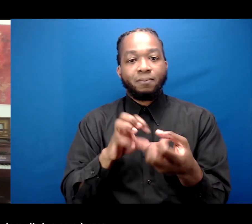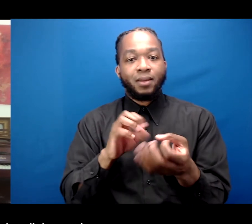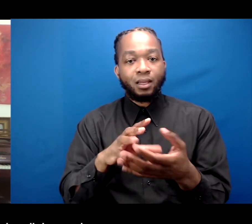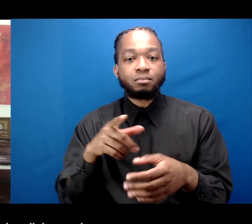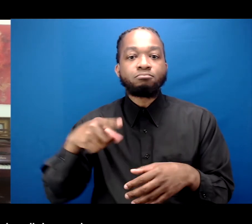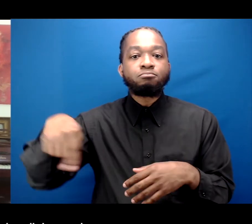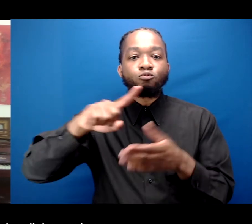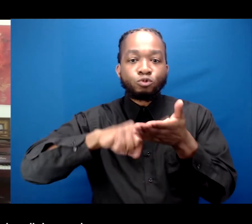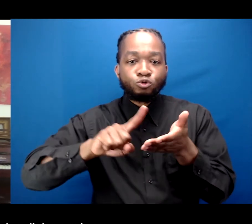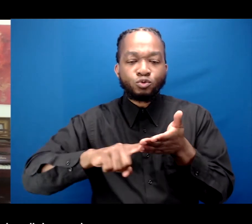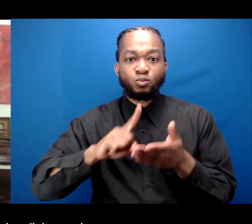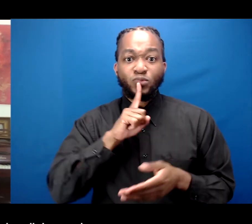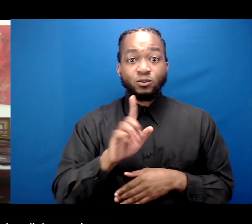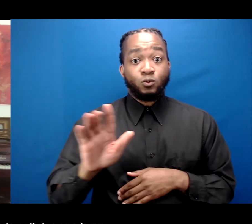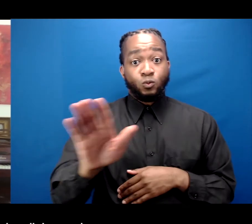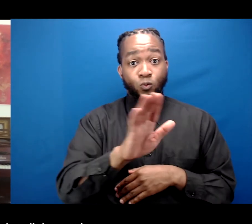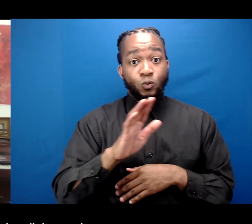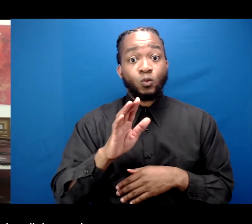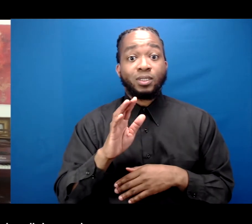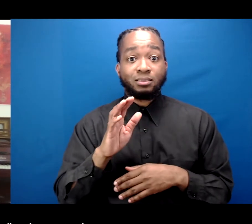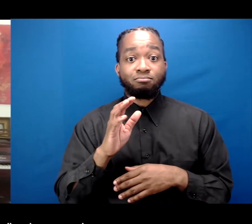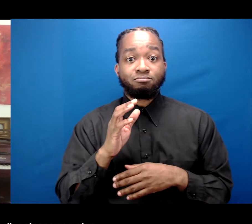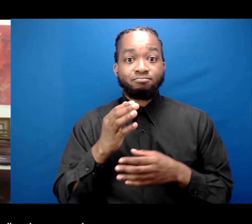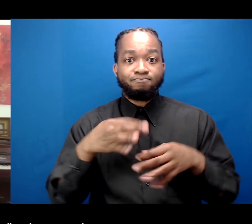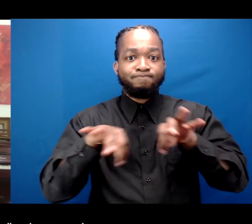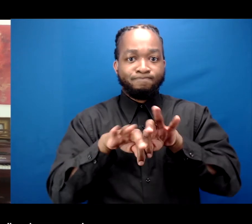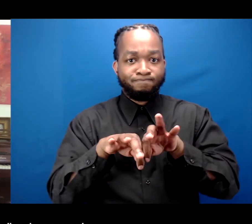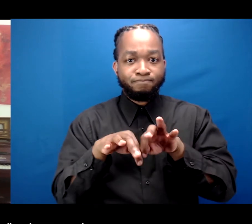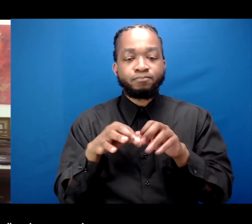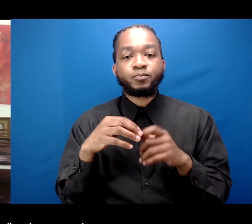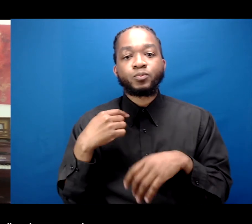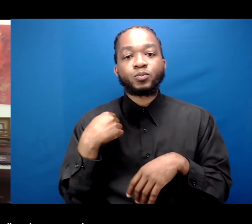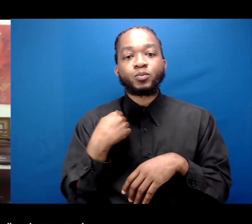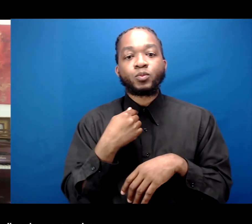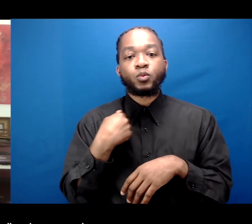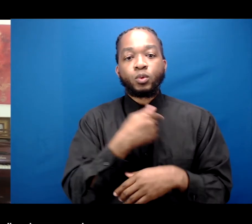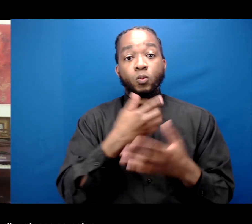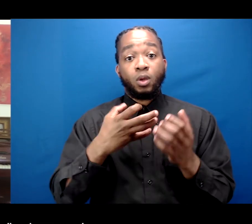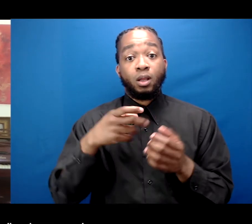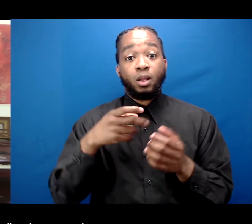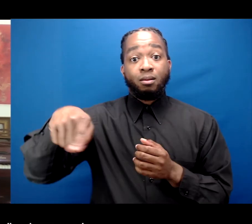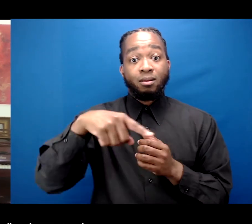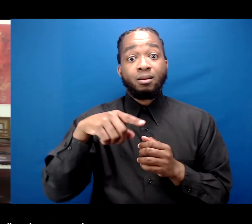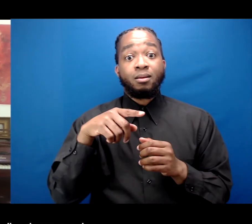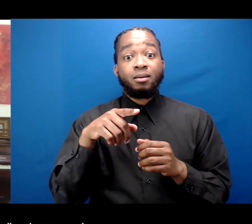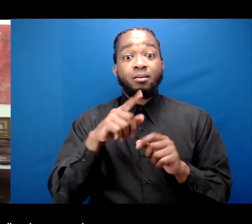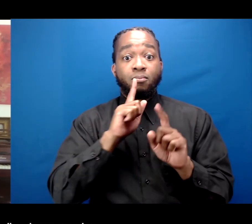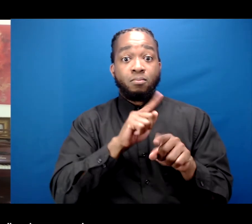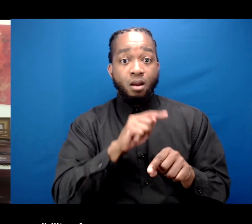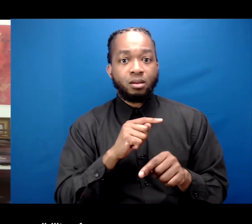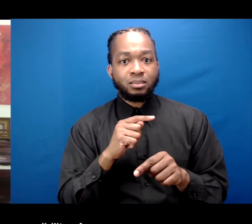have with organizations representing people with disabilities and the feedback we received from our users in developing